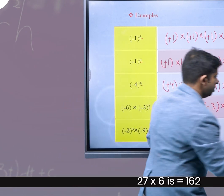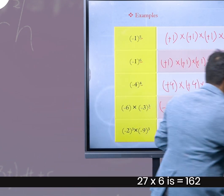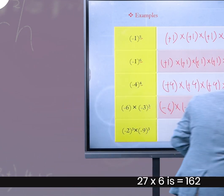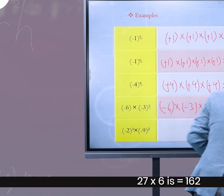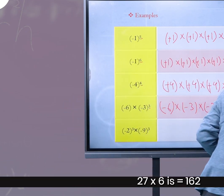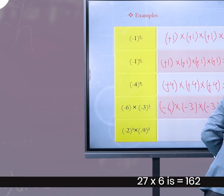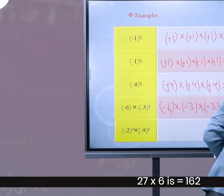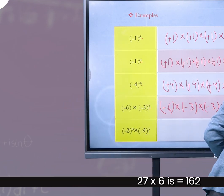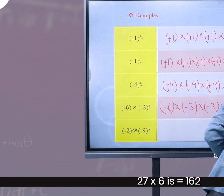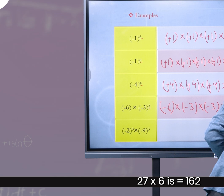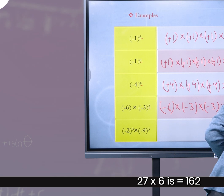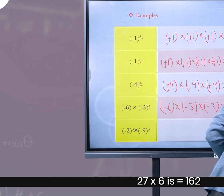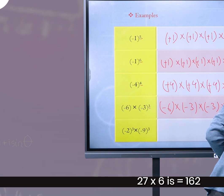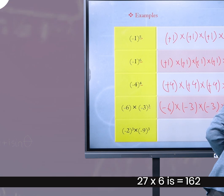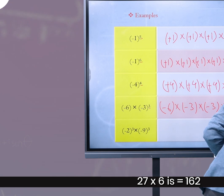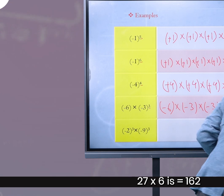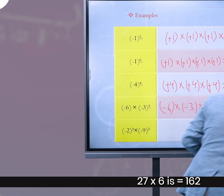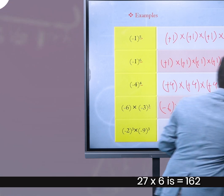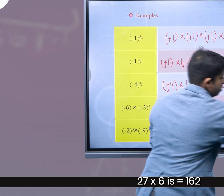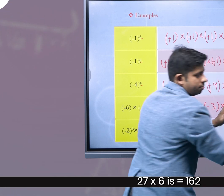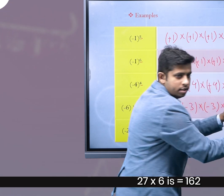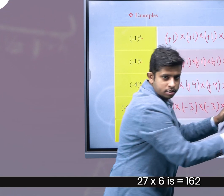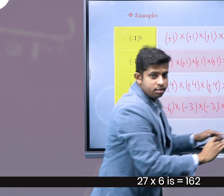Into 6 is 162.